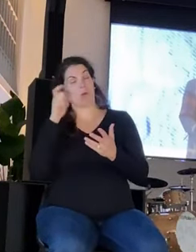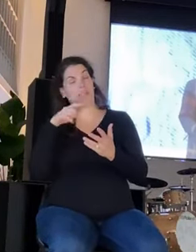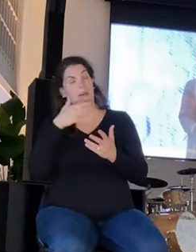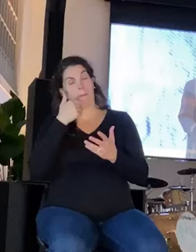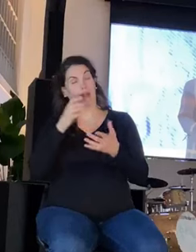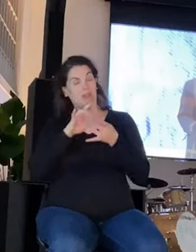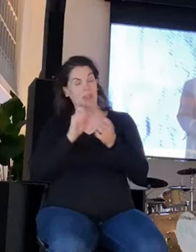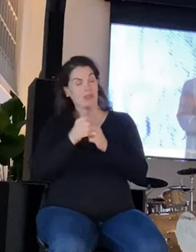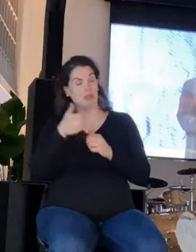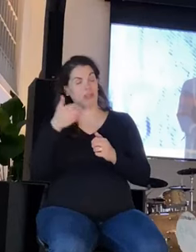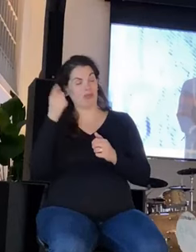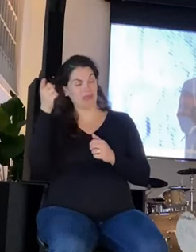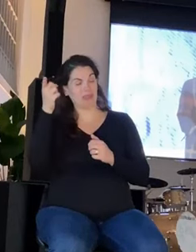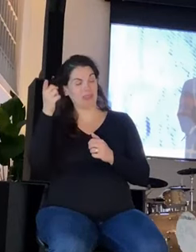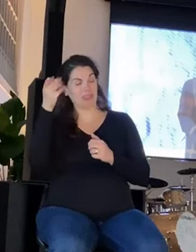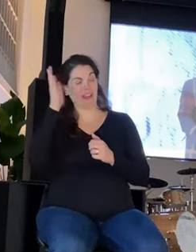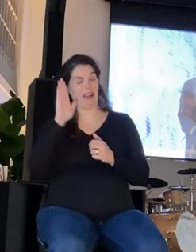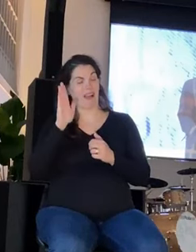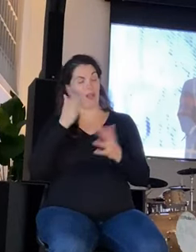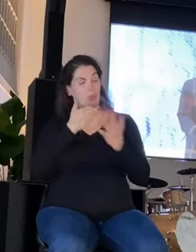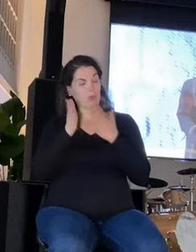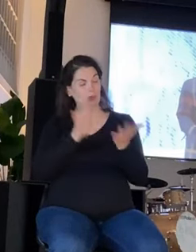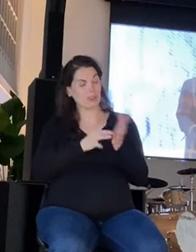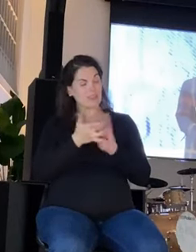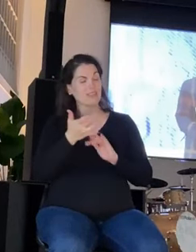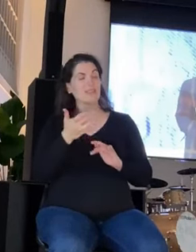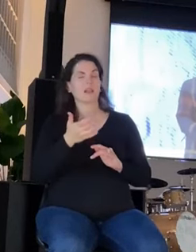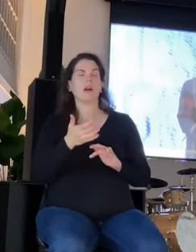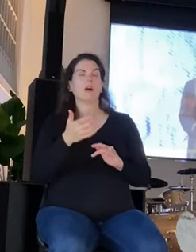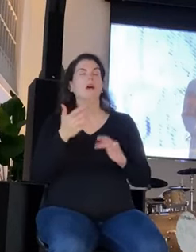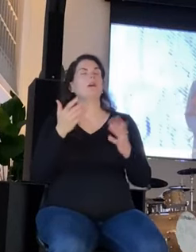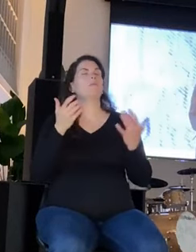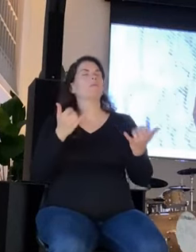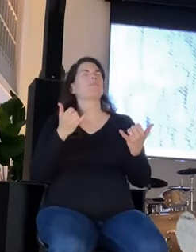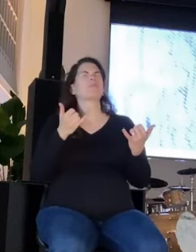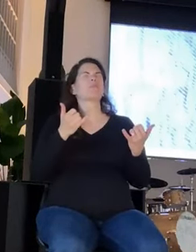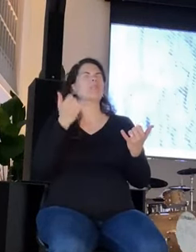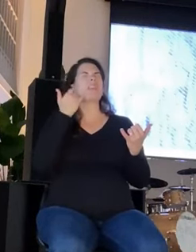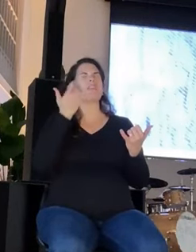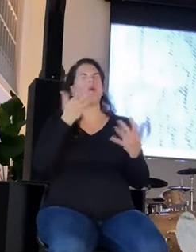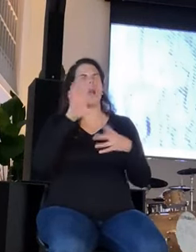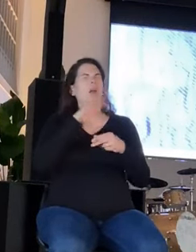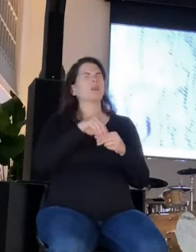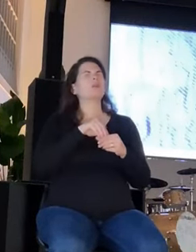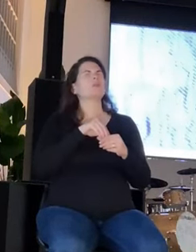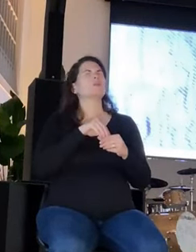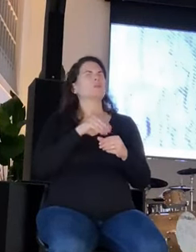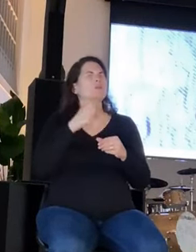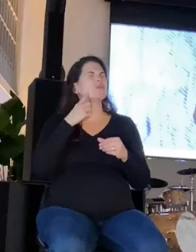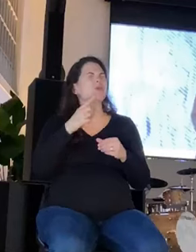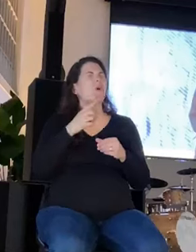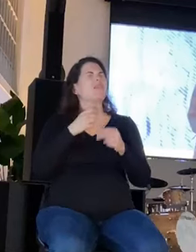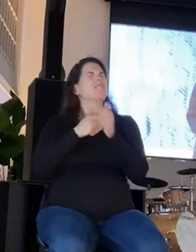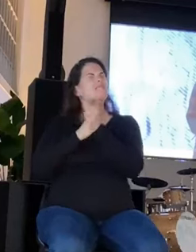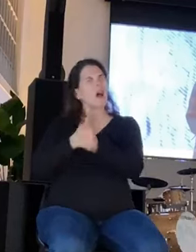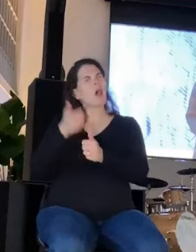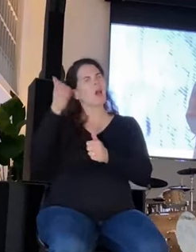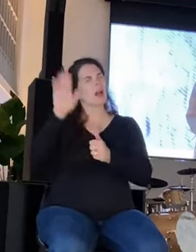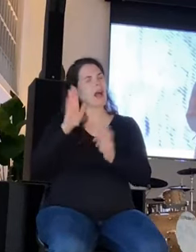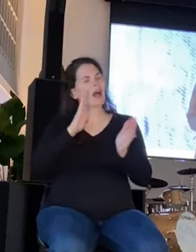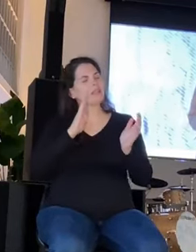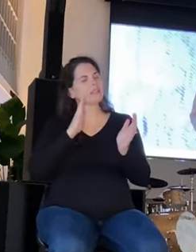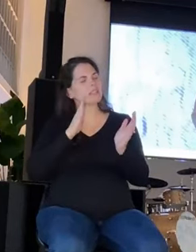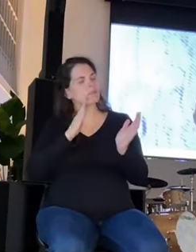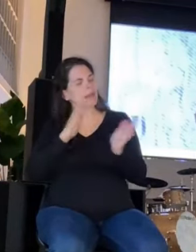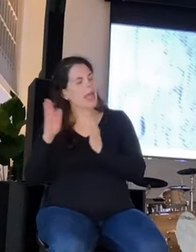right through Jesus Christ, then this second prayer is for you. And if you would say, Todd, include me in this prayer so that I can get on the path, and I can